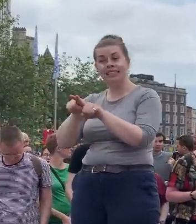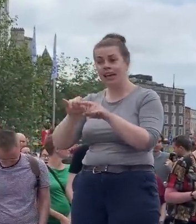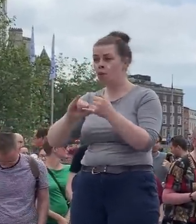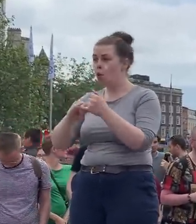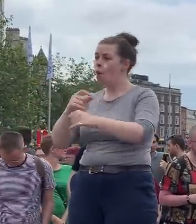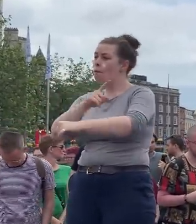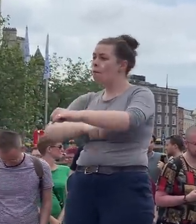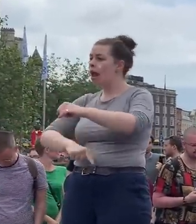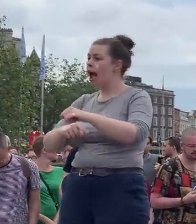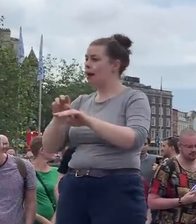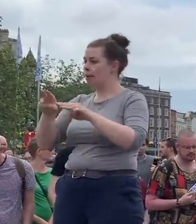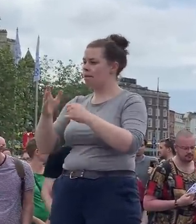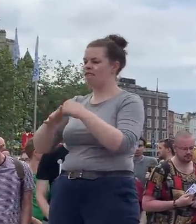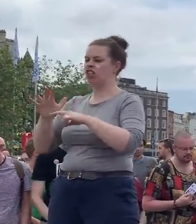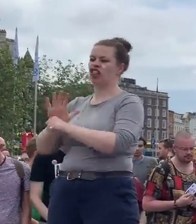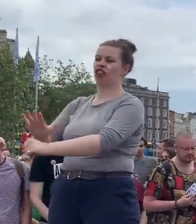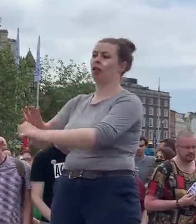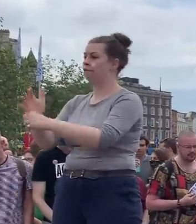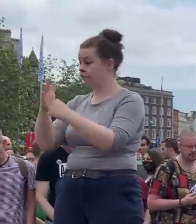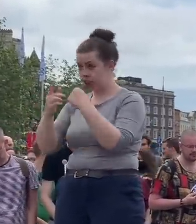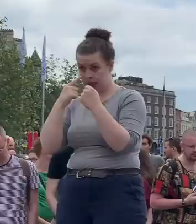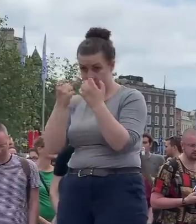people in Ireland. We've seen a lot of videos where